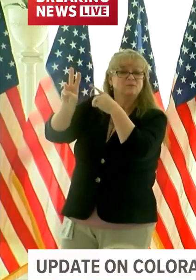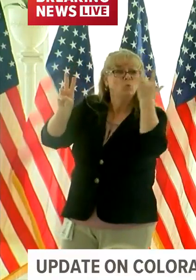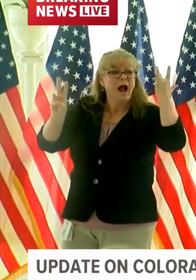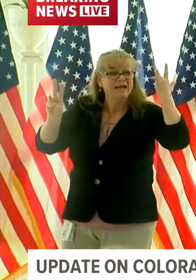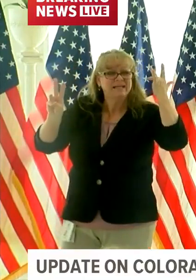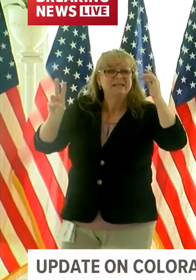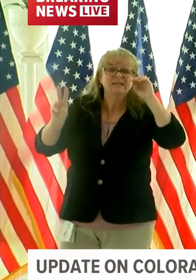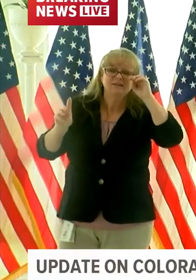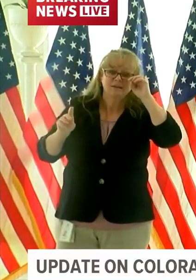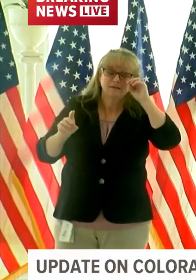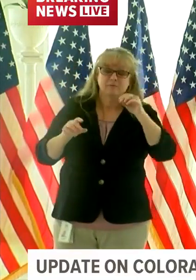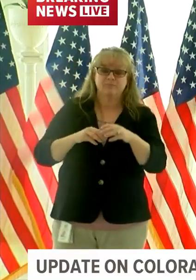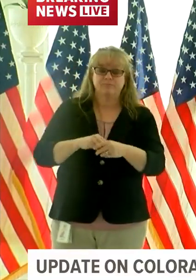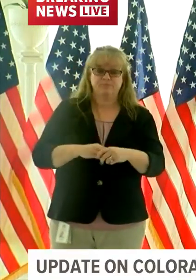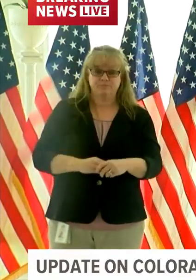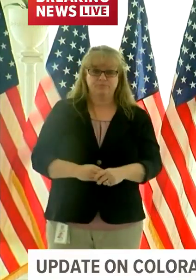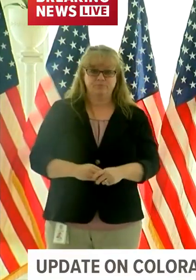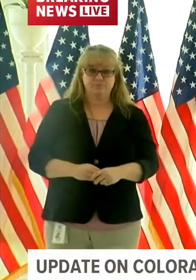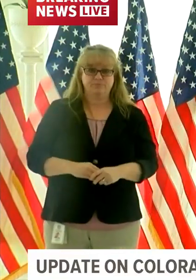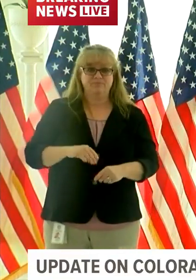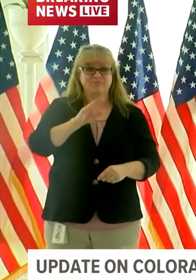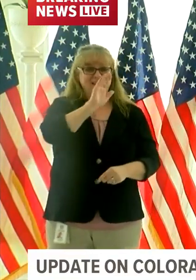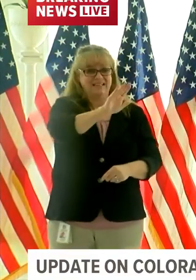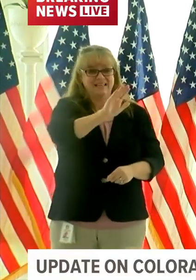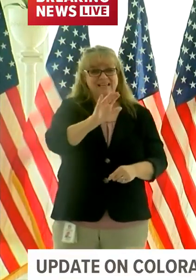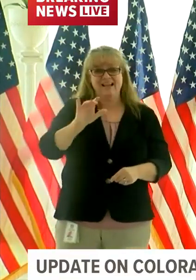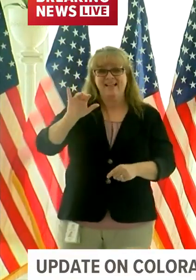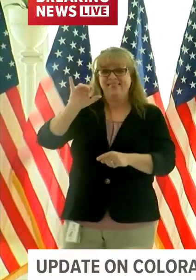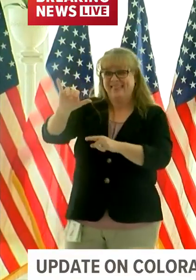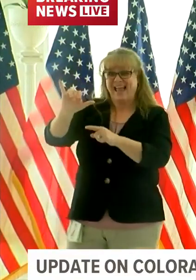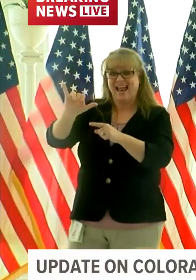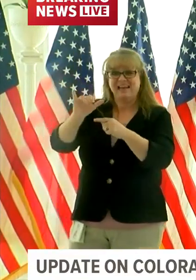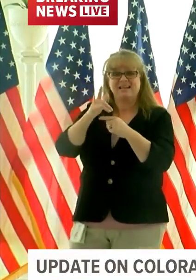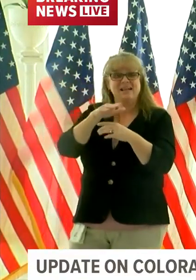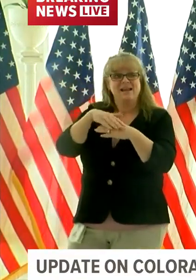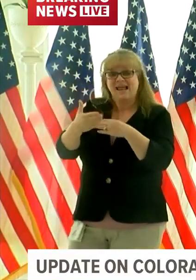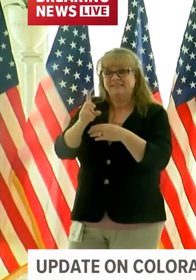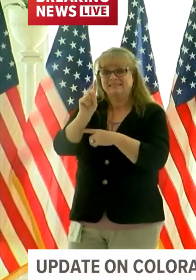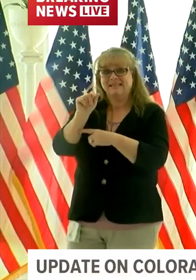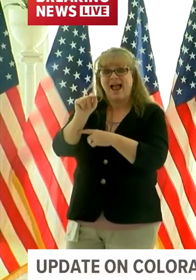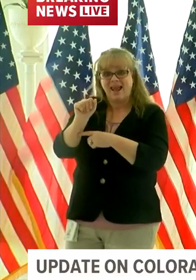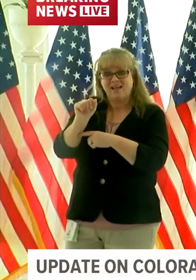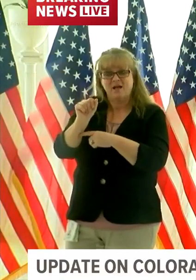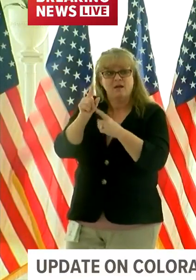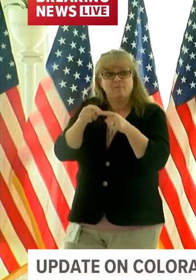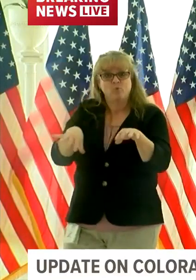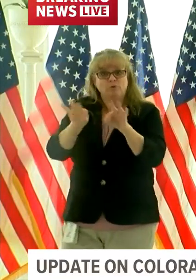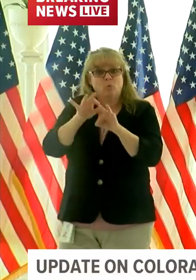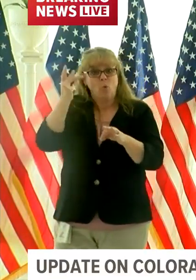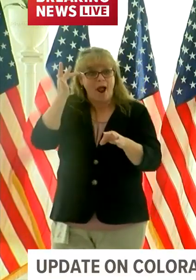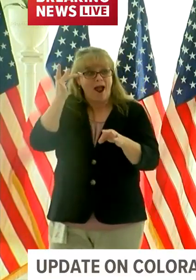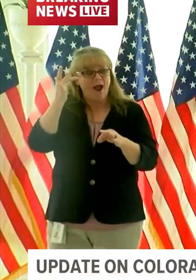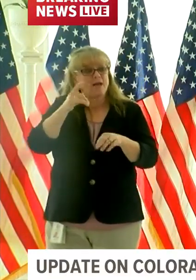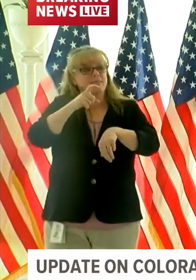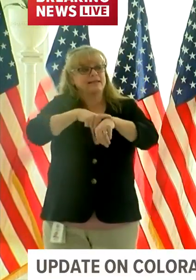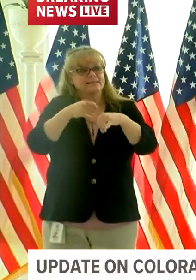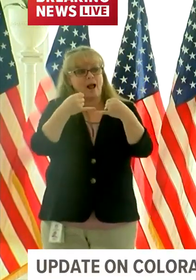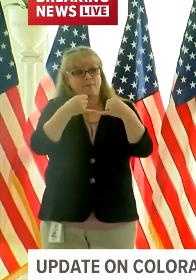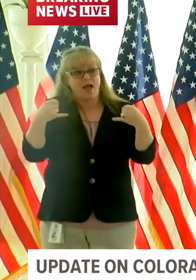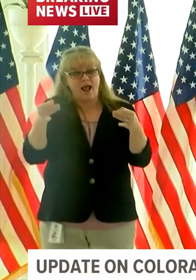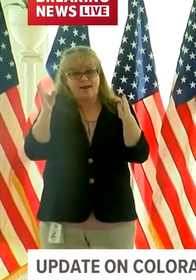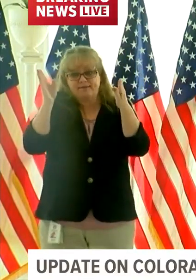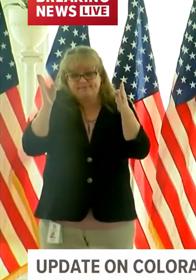data of the next few days is so important is because of the timeline that we presented a couple meetings ago. Any step you